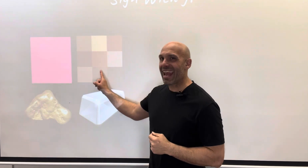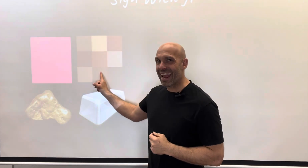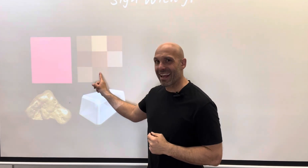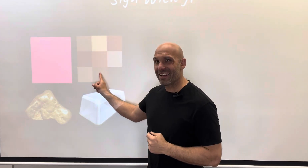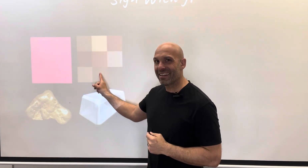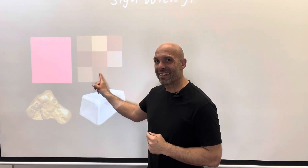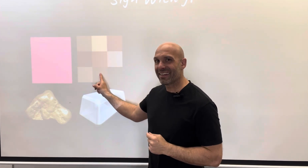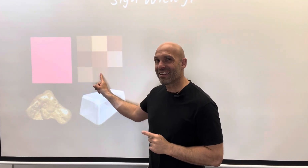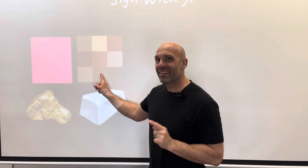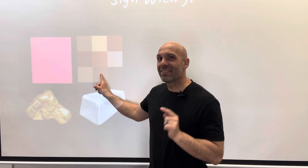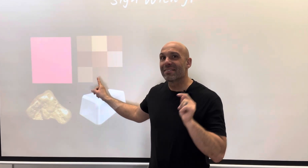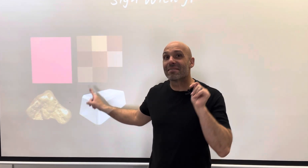Tan.